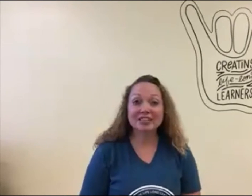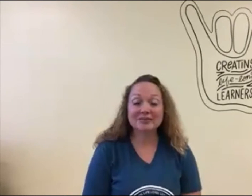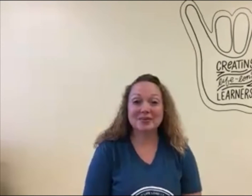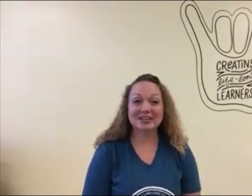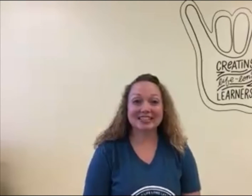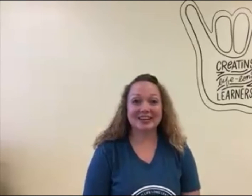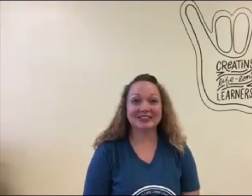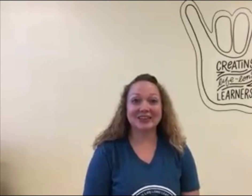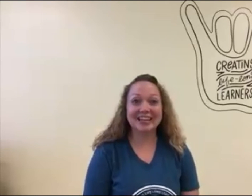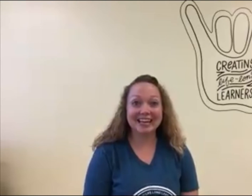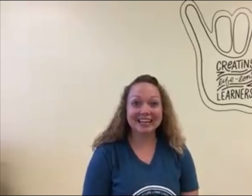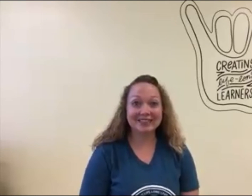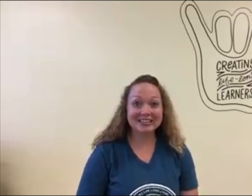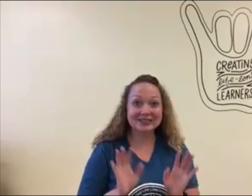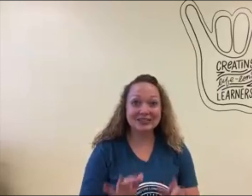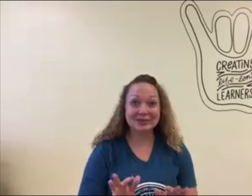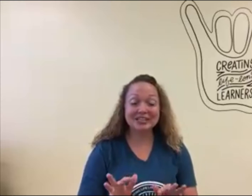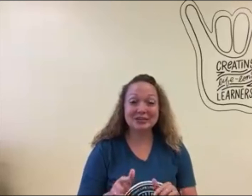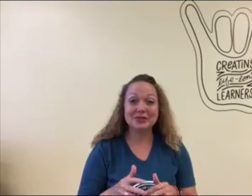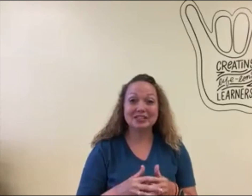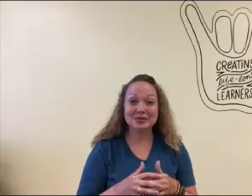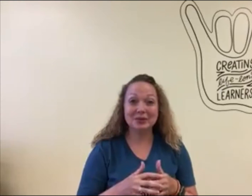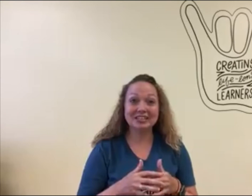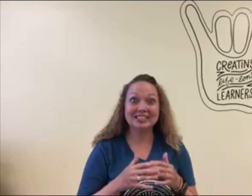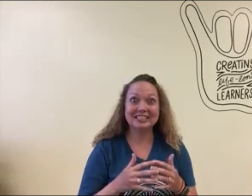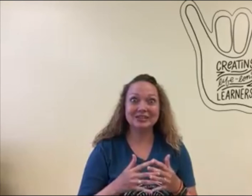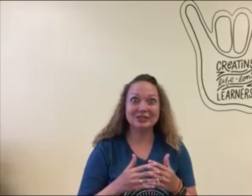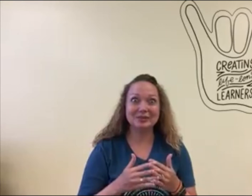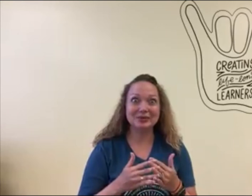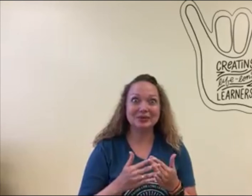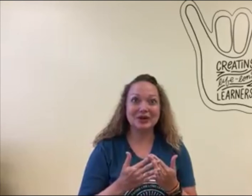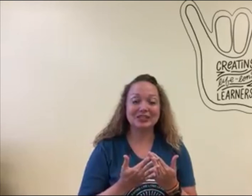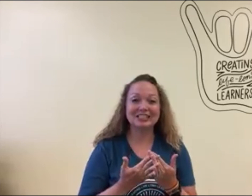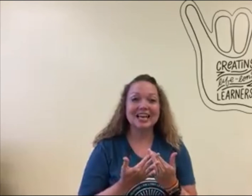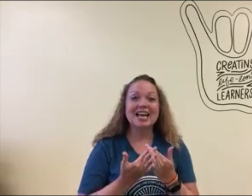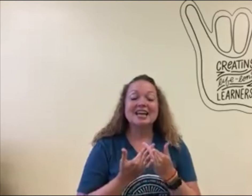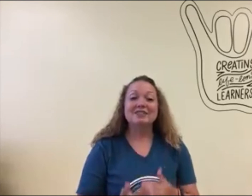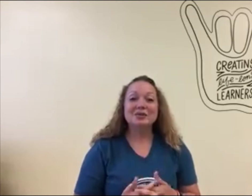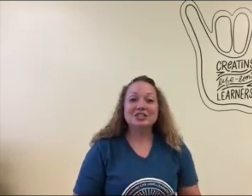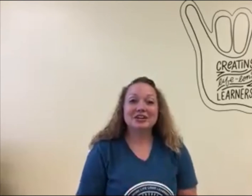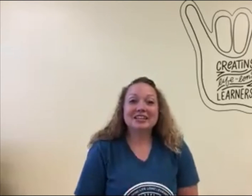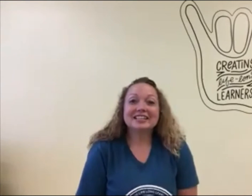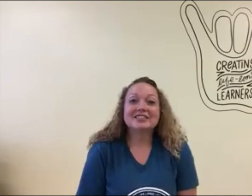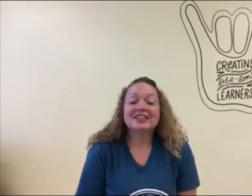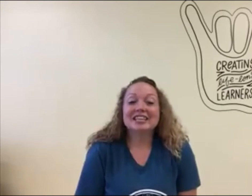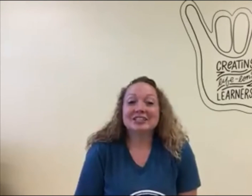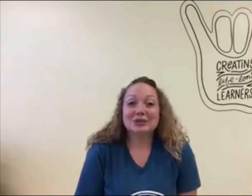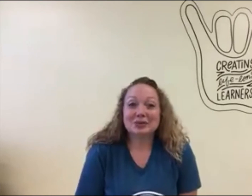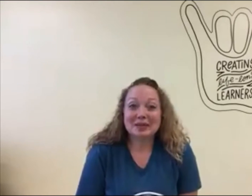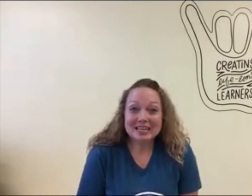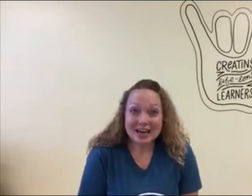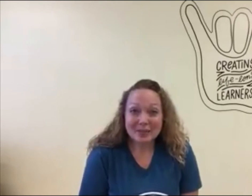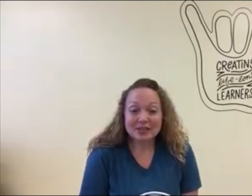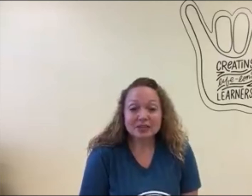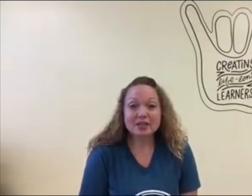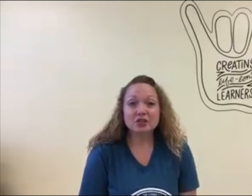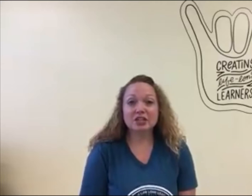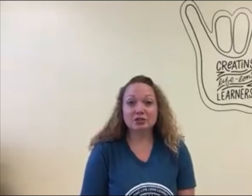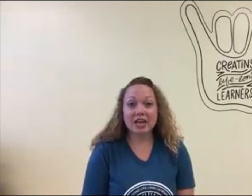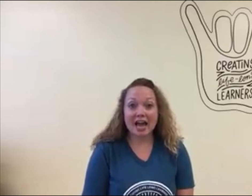crawlies and bugs out, so I can't wait to read to you these new books and teach you some new songs. If you are sharing this via social media, please make sure that you